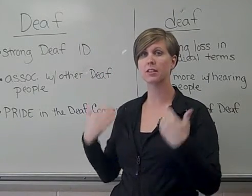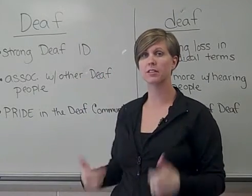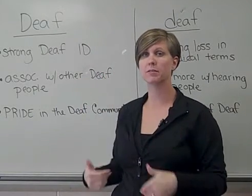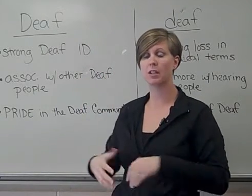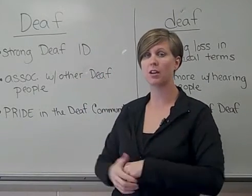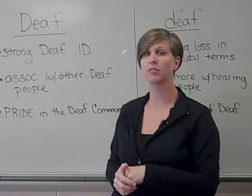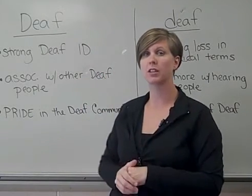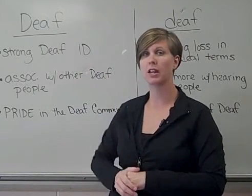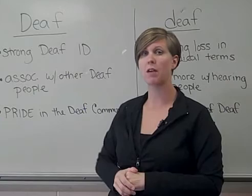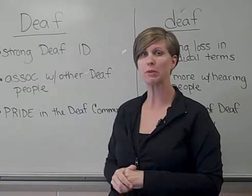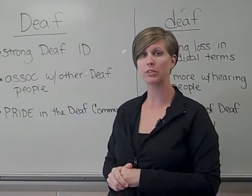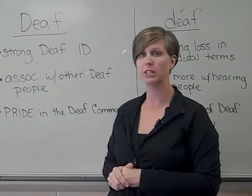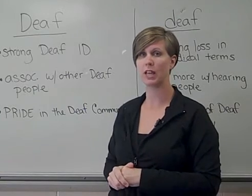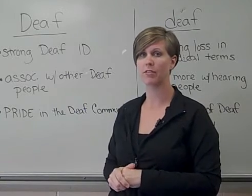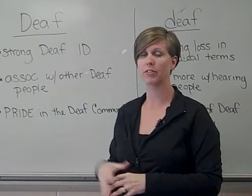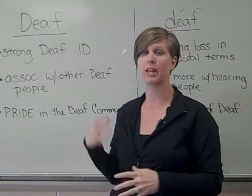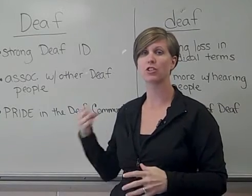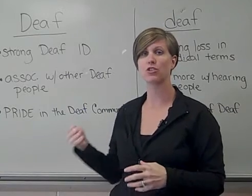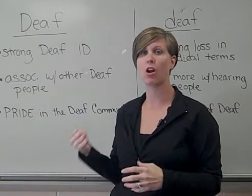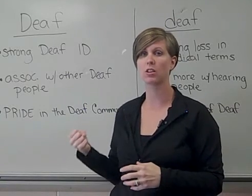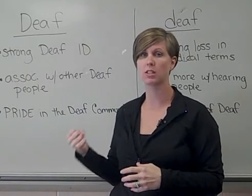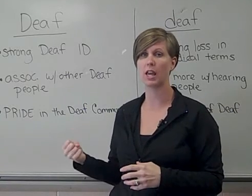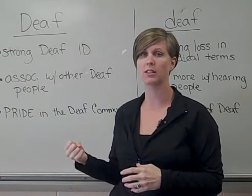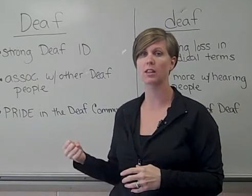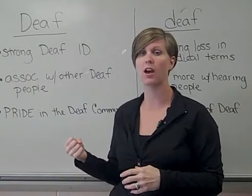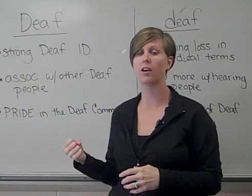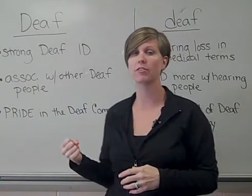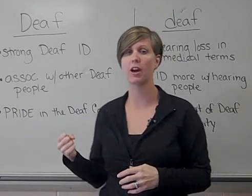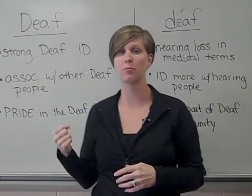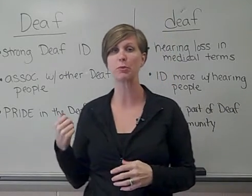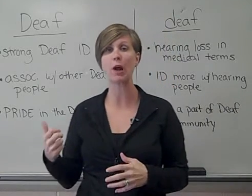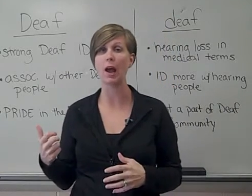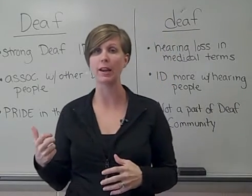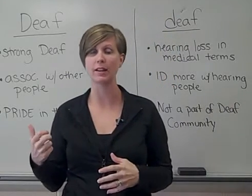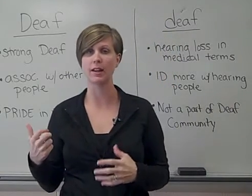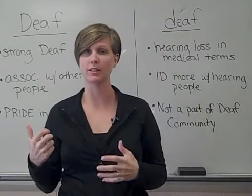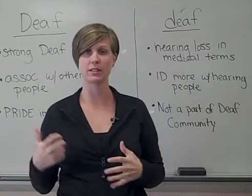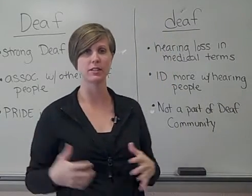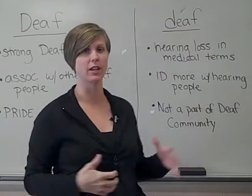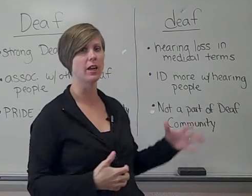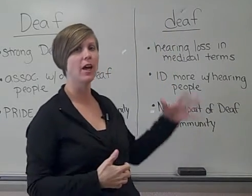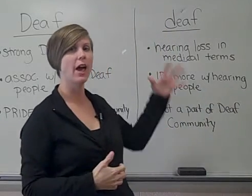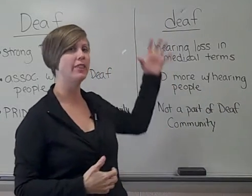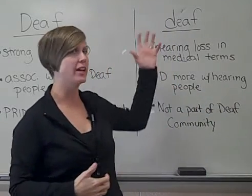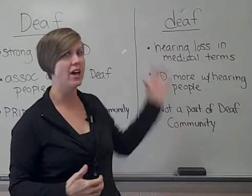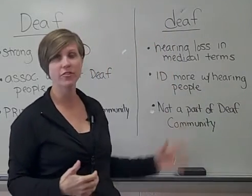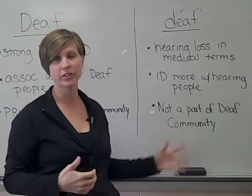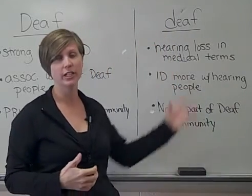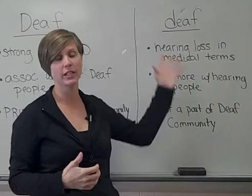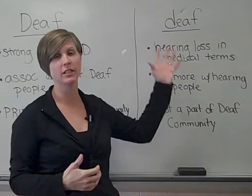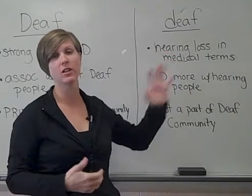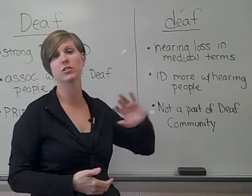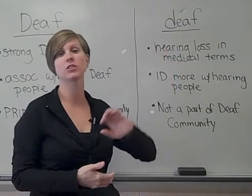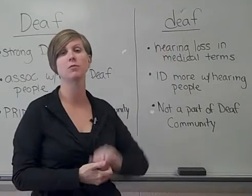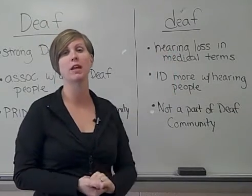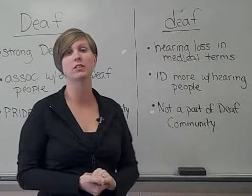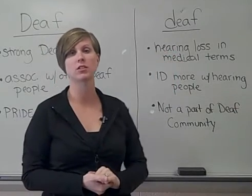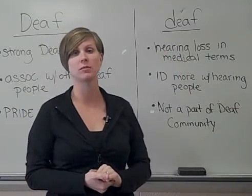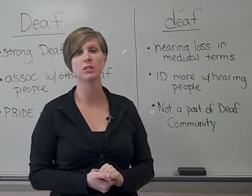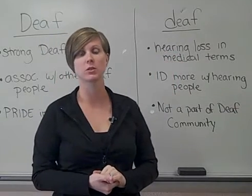considers themselves capital D deaf with that strong sense of pride and identity, and that every kid that goes to a mainstream